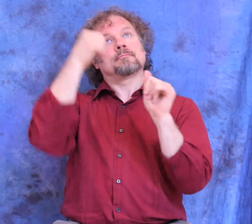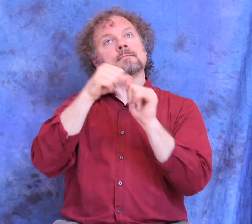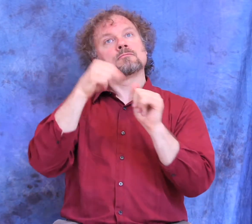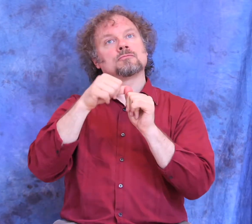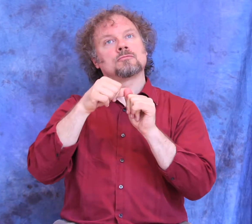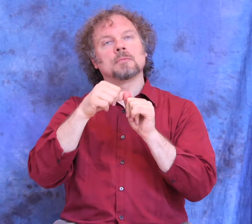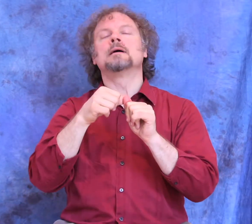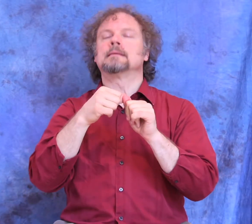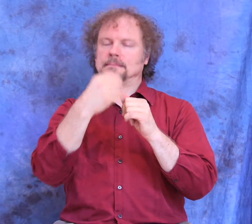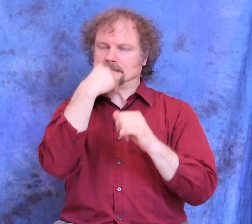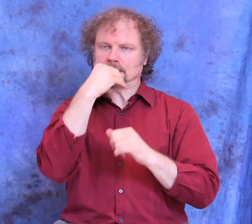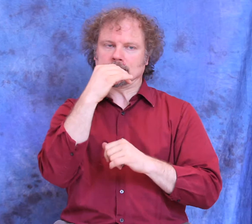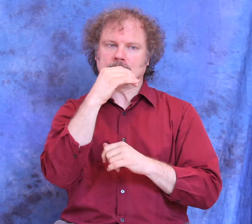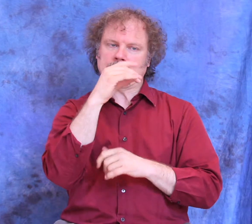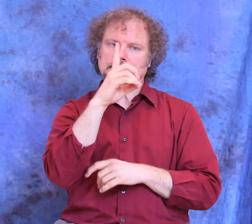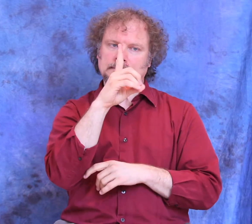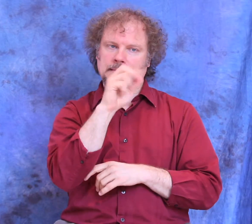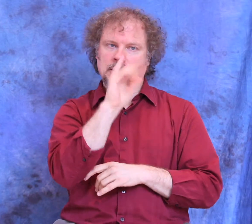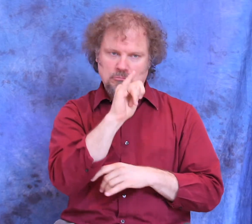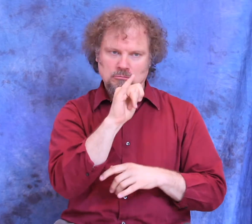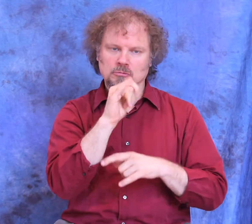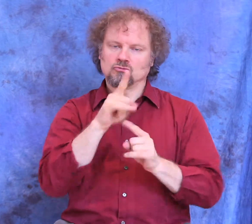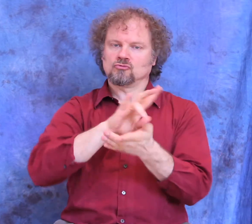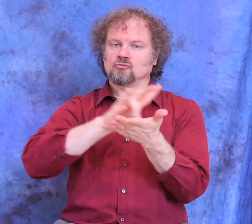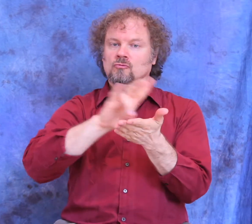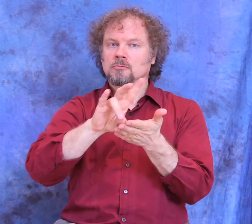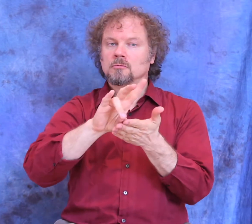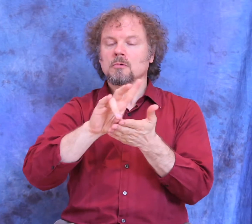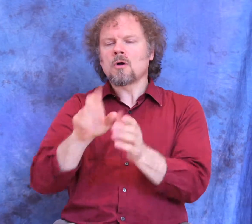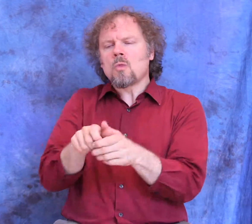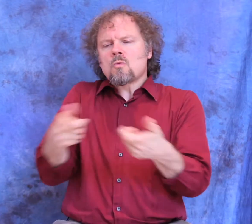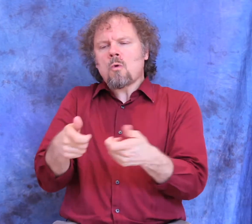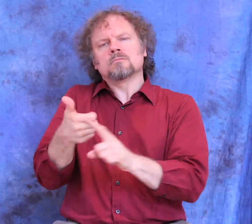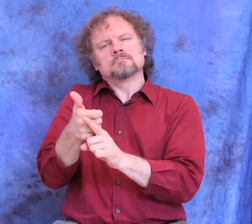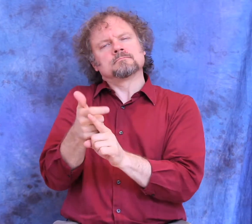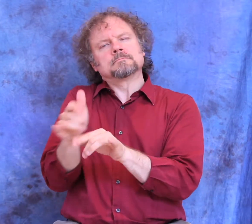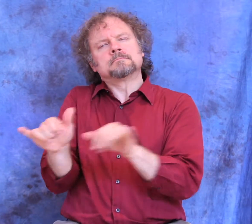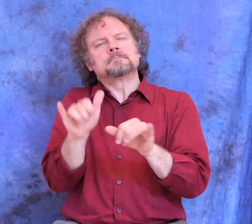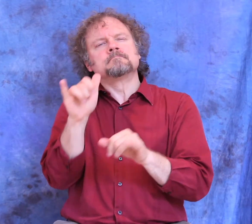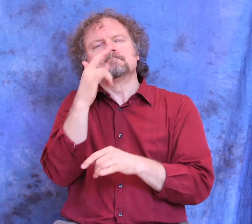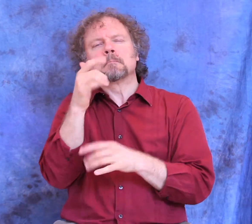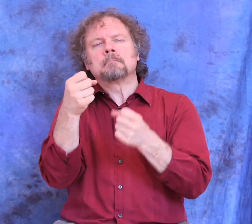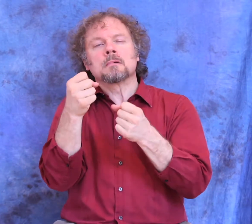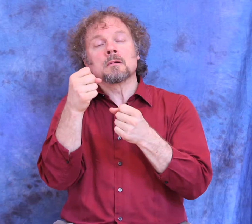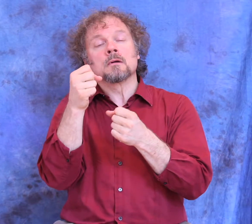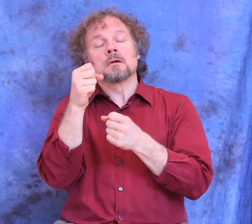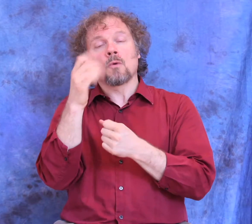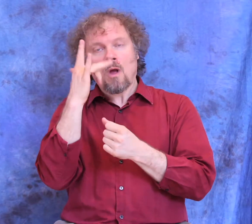eat dairy on Shavuos. The Torah is also like milk, for it encompasses within it all the sustenance that